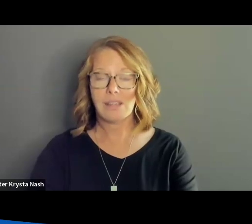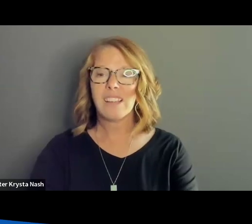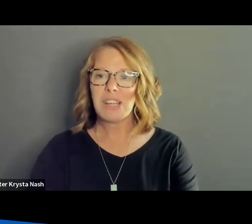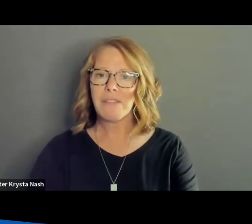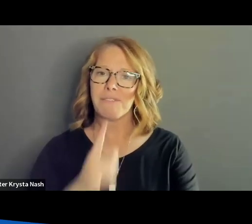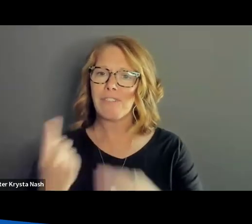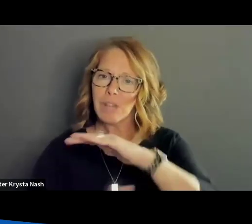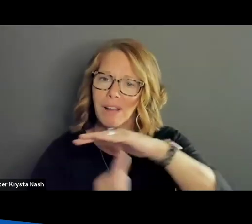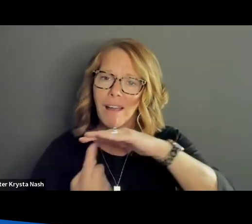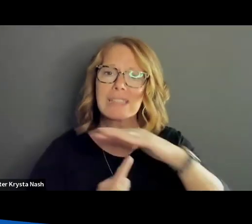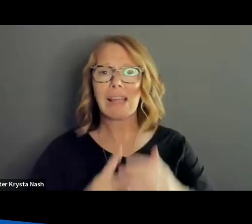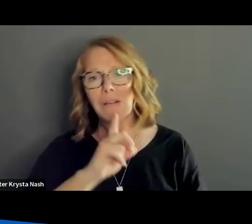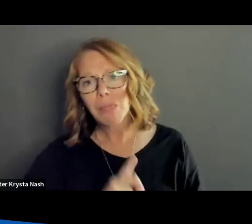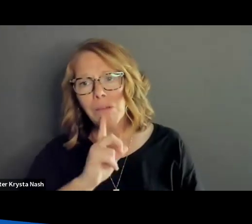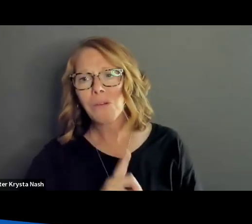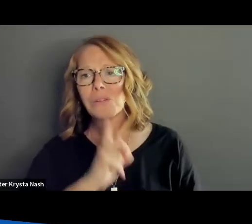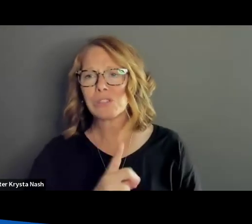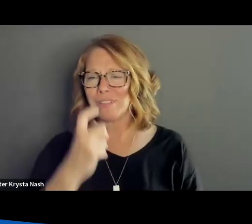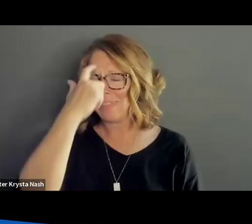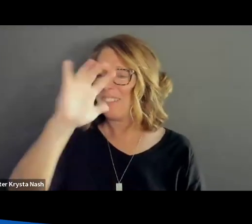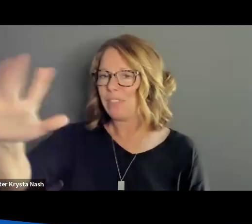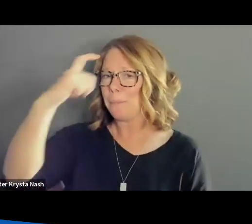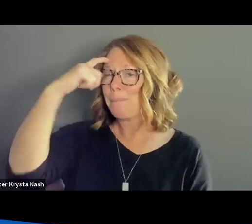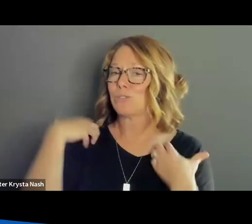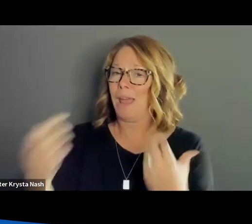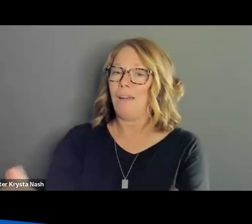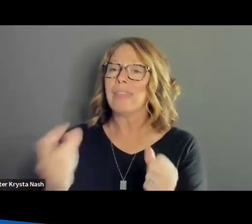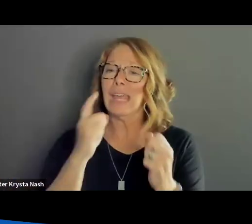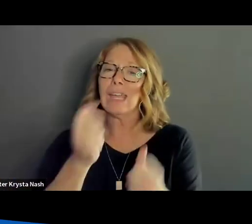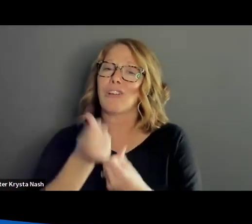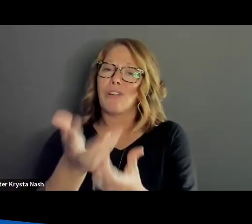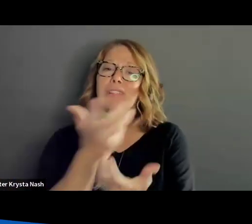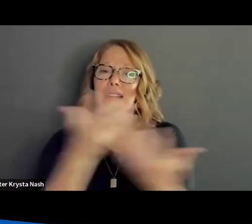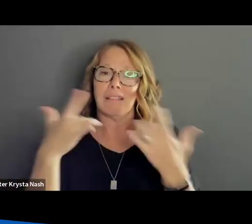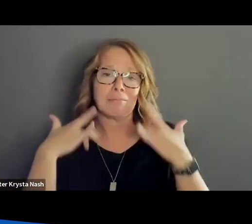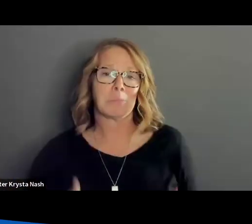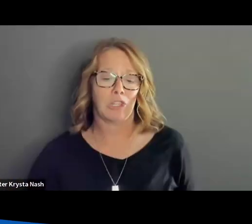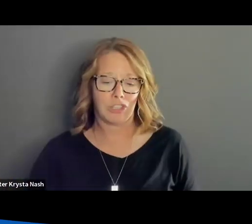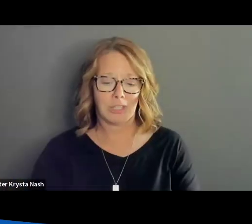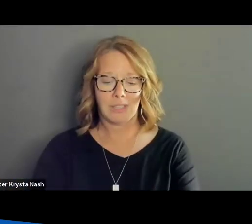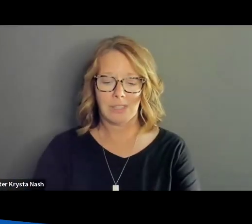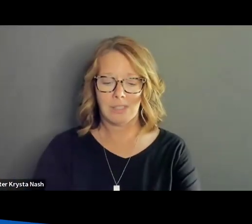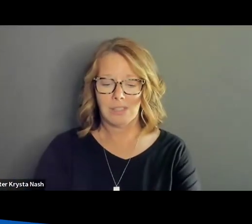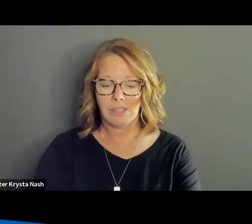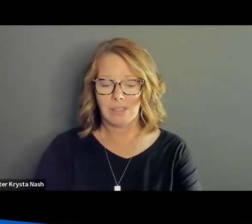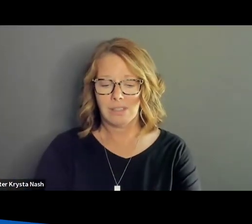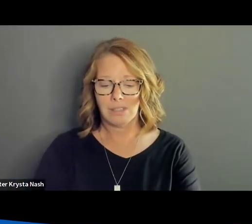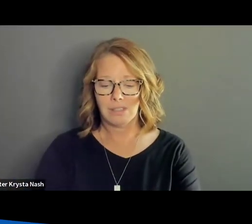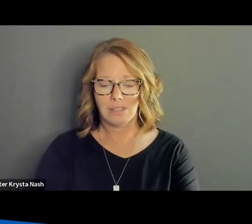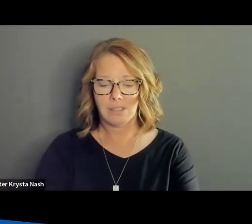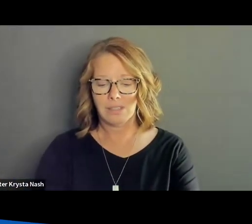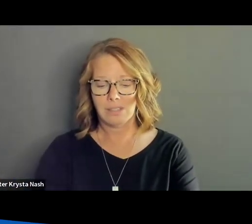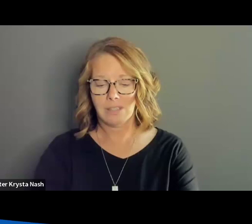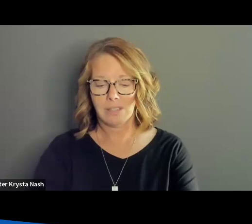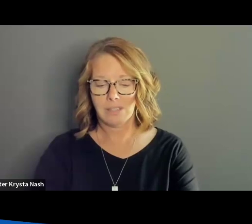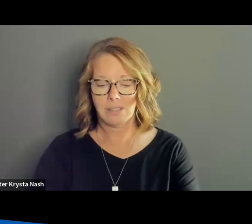think about people's mental health because it can really lead to a lot of depression. And so that adjustment period can be